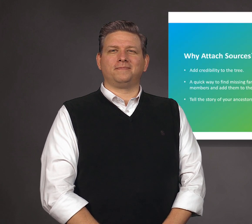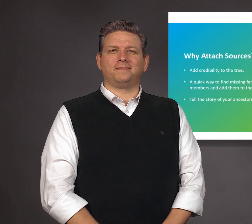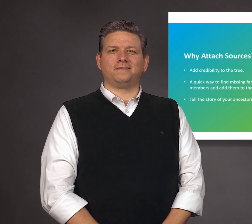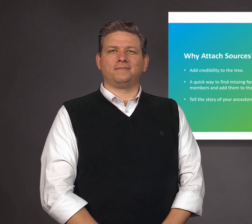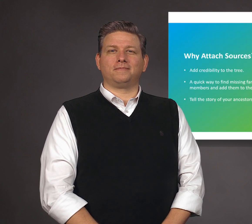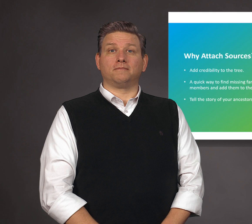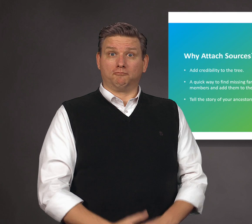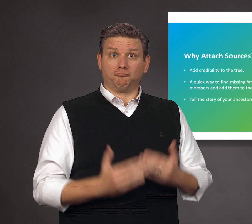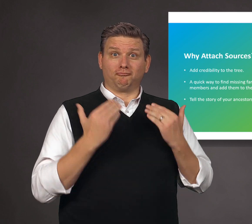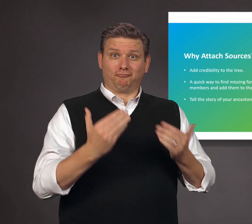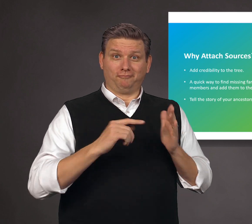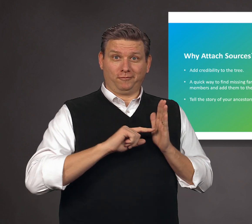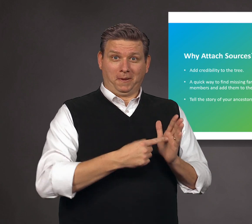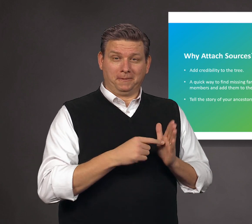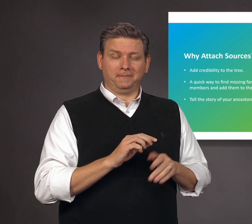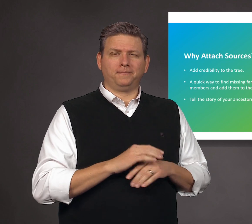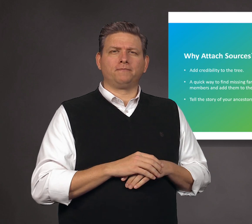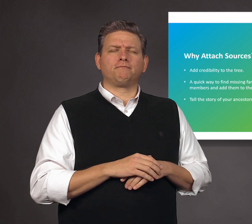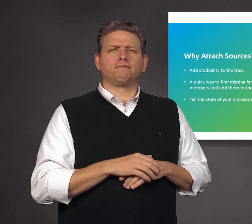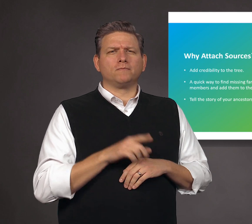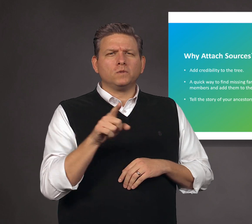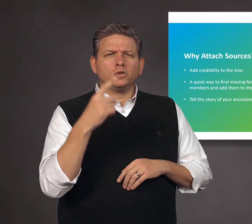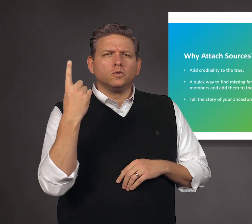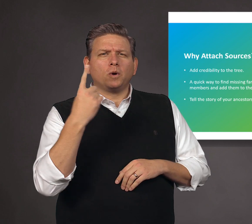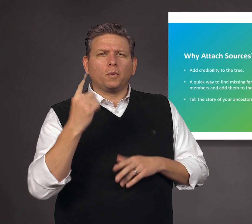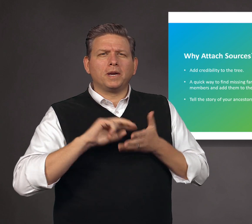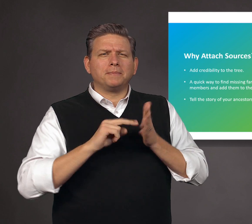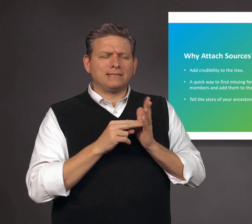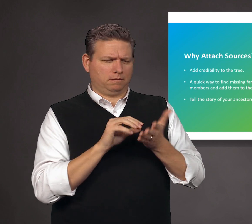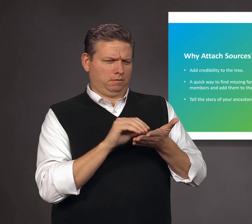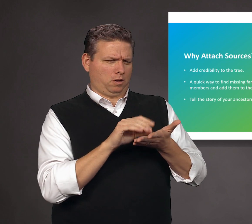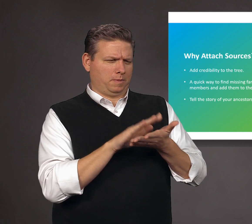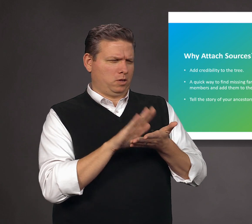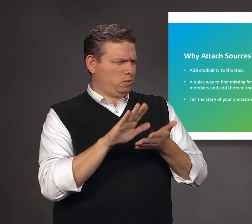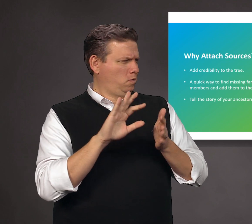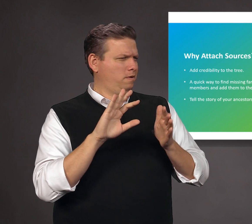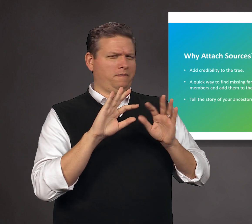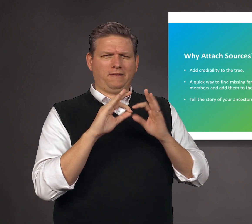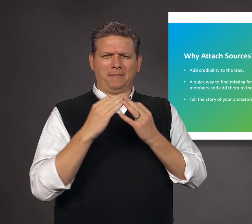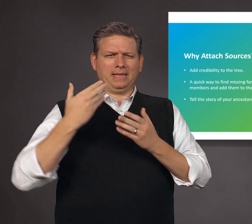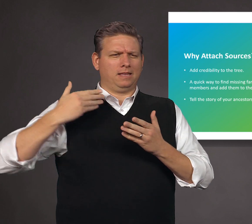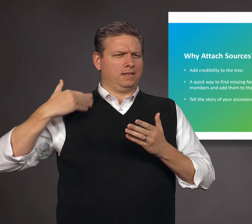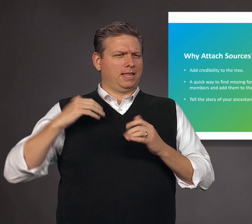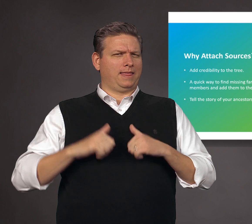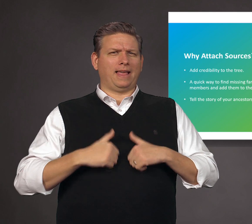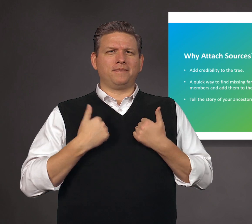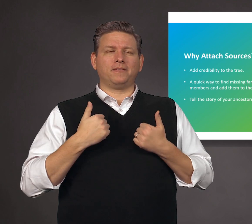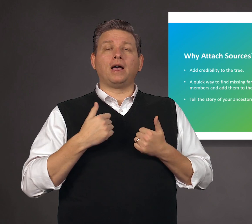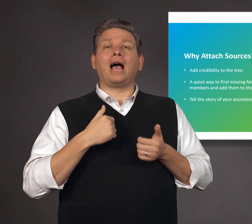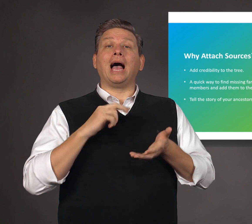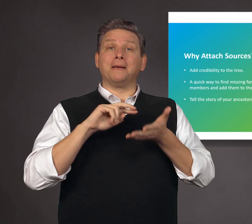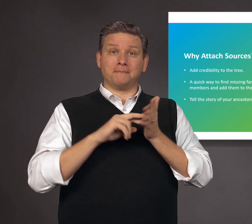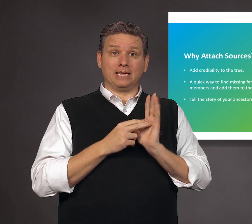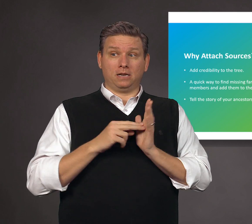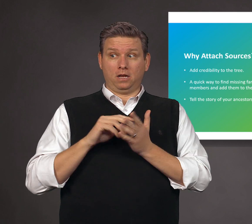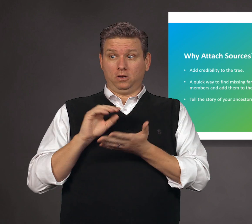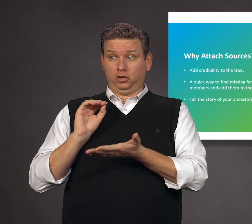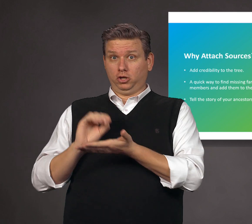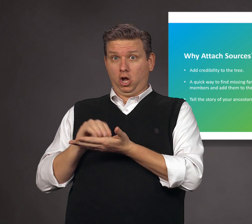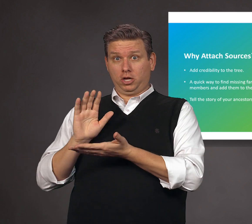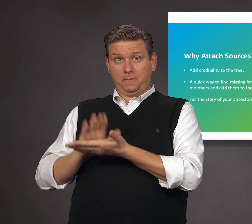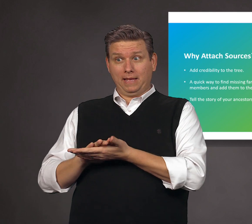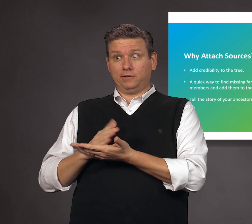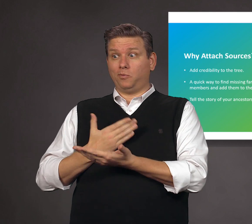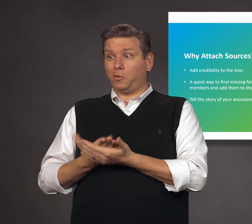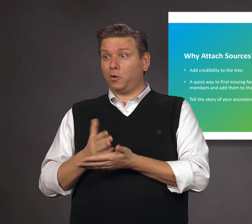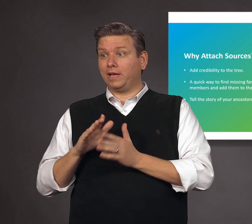Let's get started. You might be wondering what it means to document your ancestor's life. I am talking about attaching documents like birth,